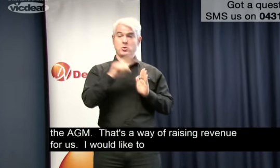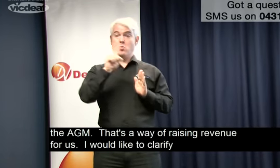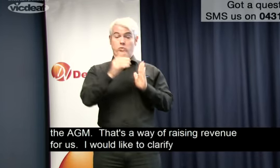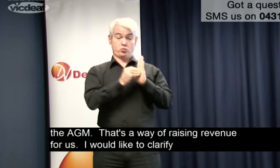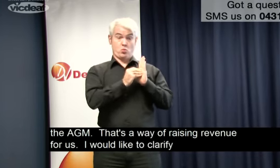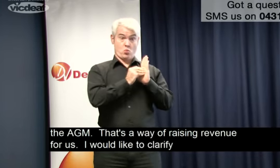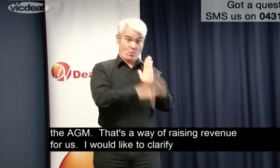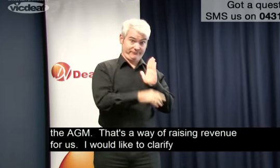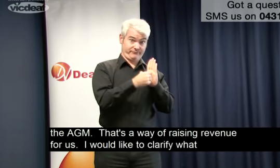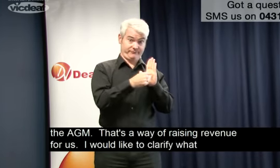constitutional changes,